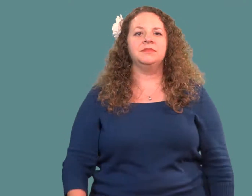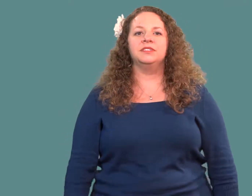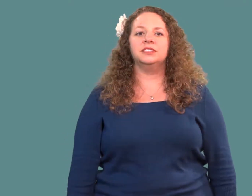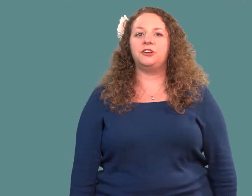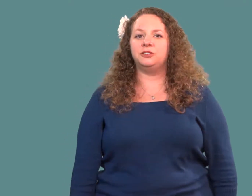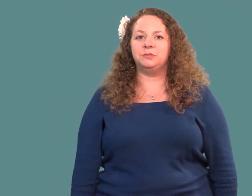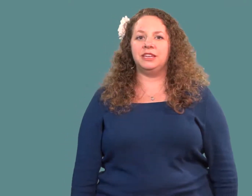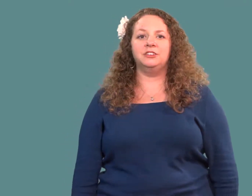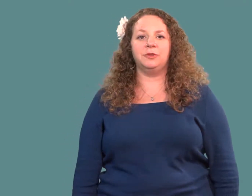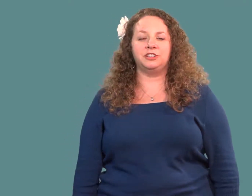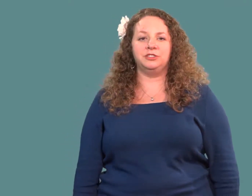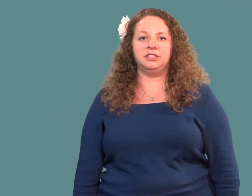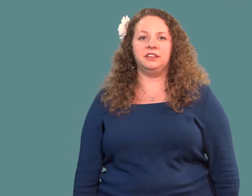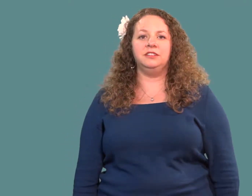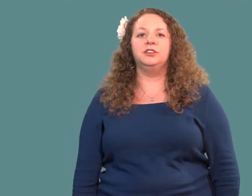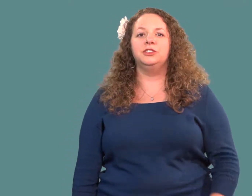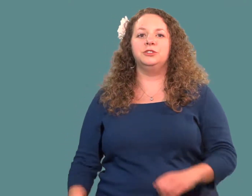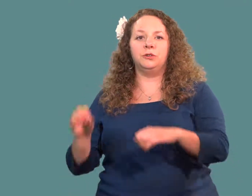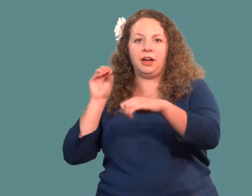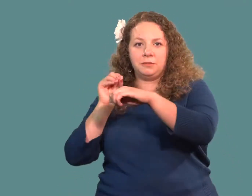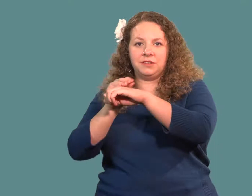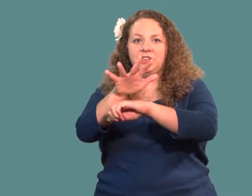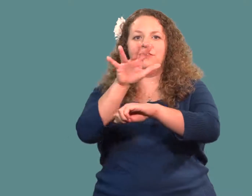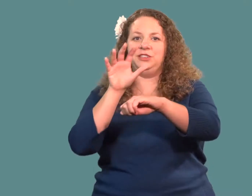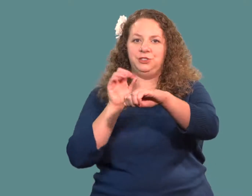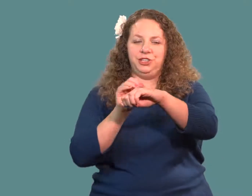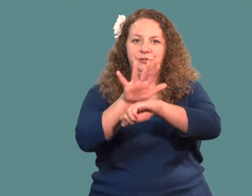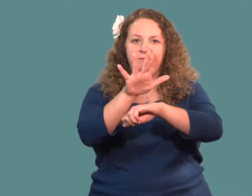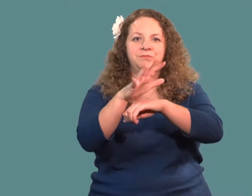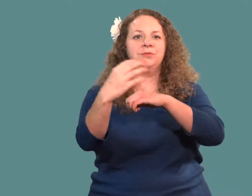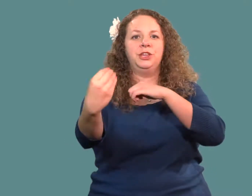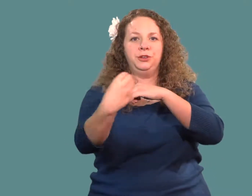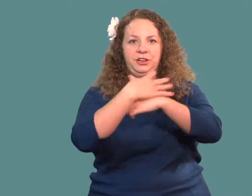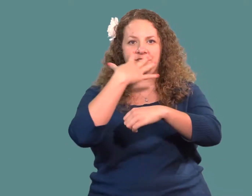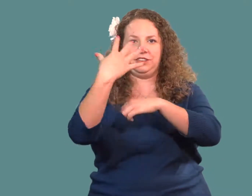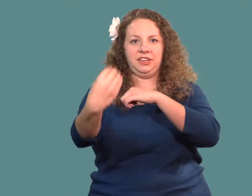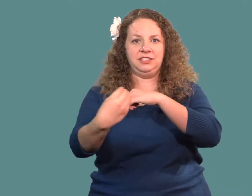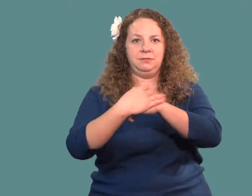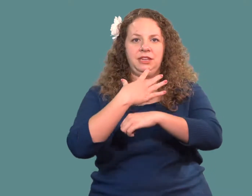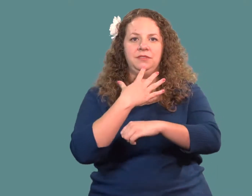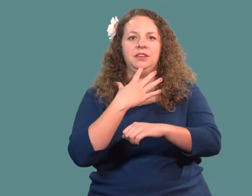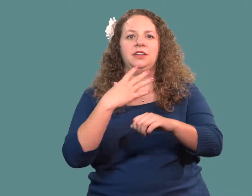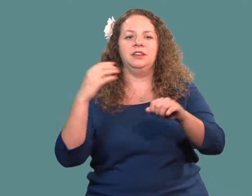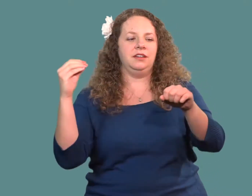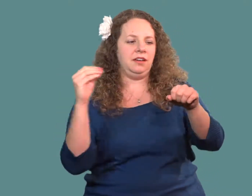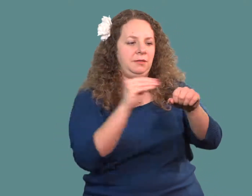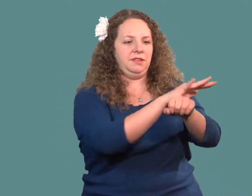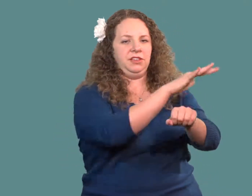This can also be a directional sign. So I'm giving advice to you, you're giving advice to me, I'm giving